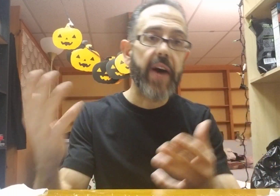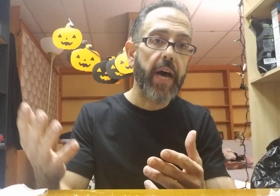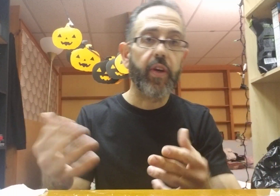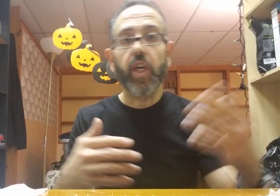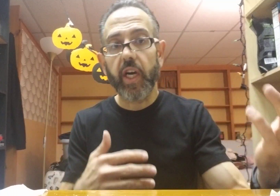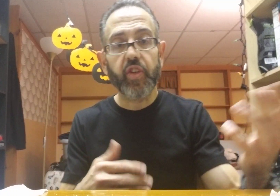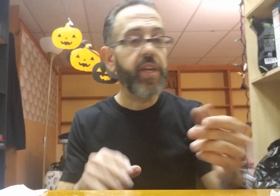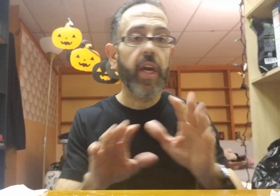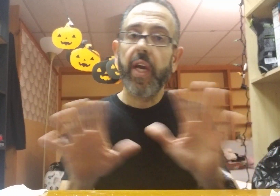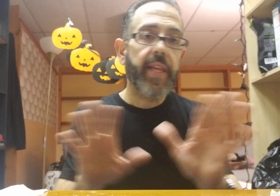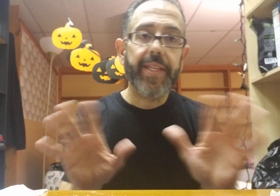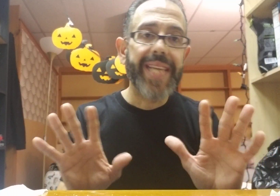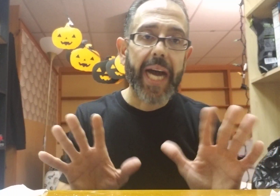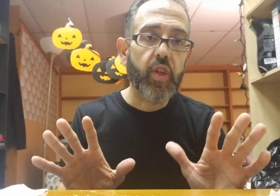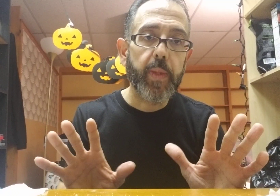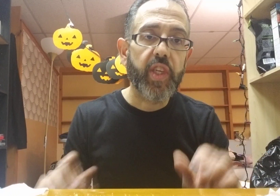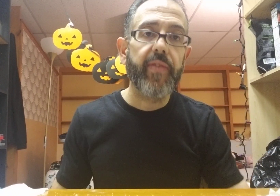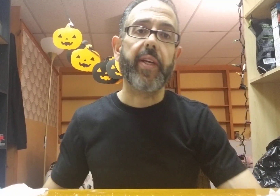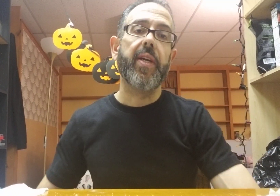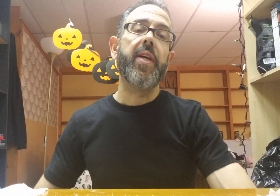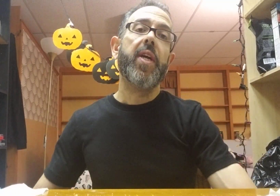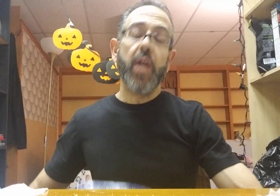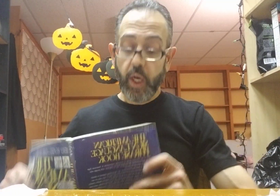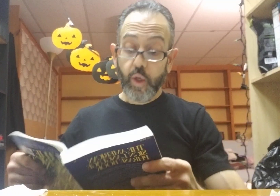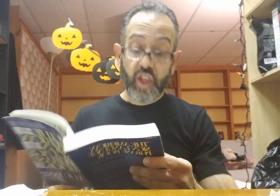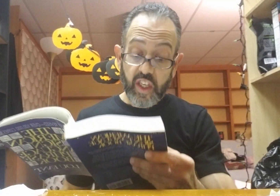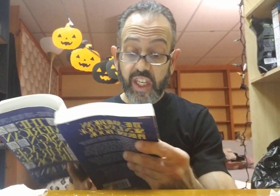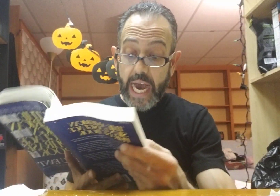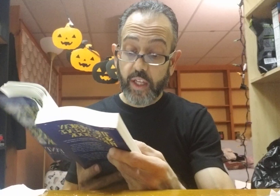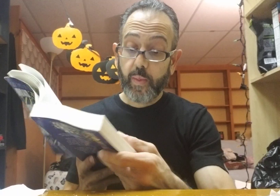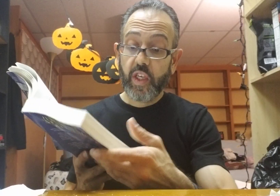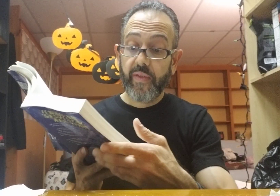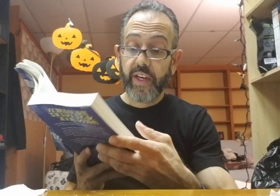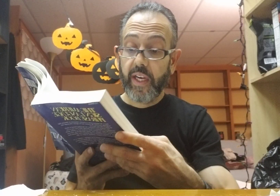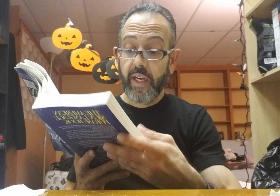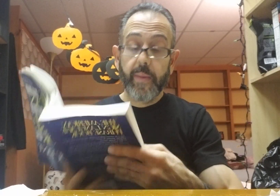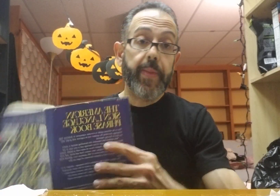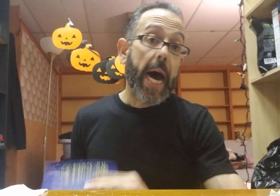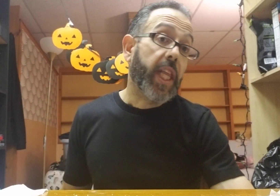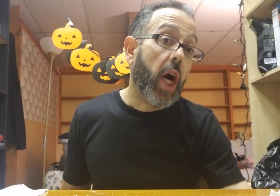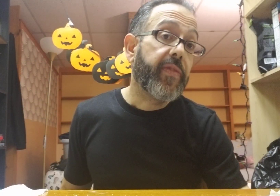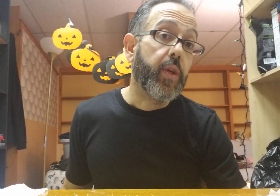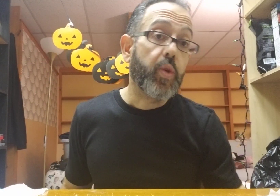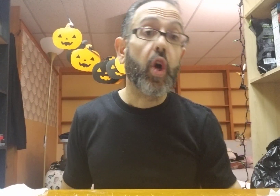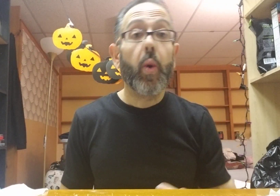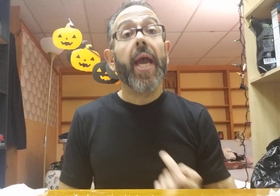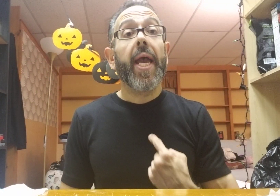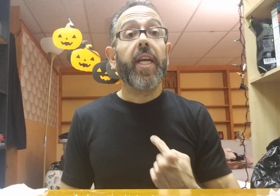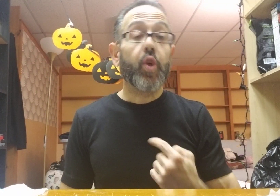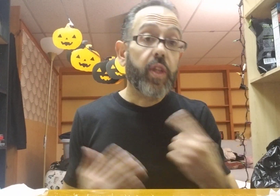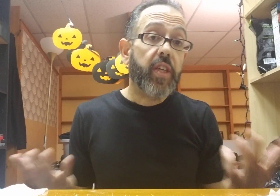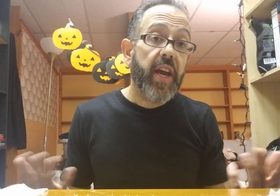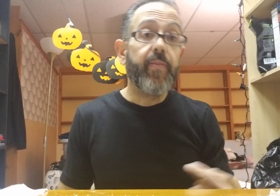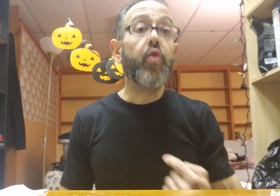father, cousin. It's non-specific. So since it's non-specific, I love you. So it does have movement.